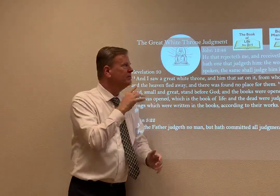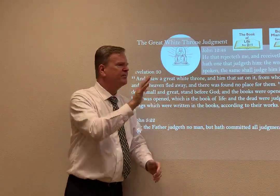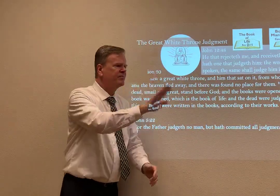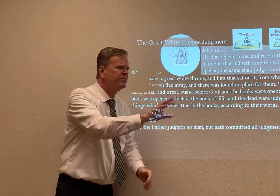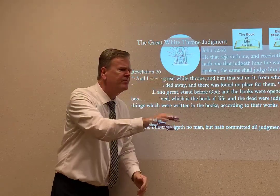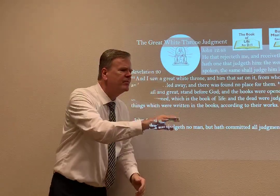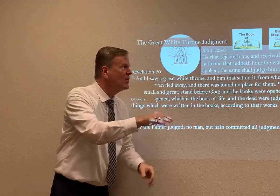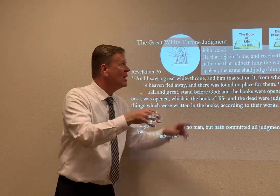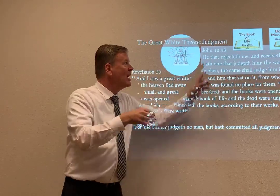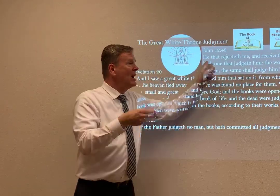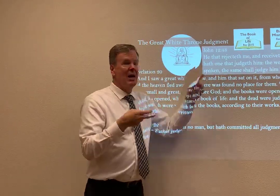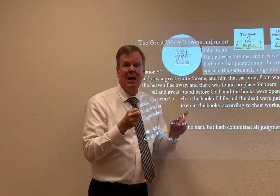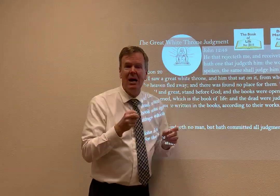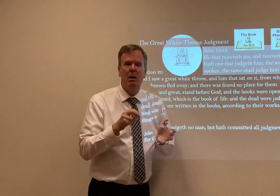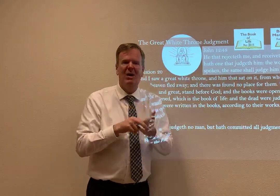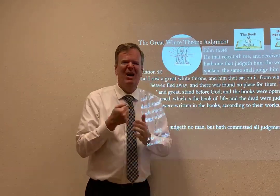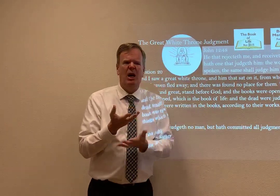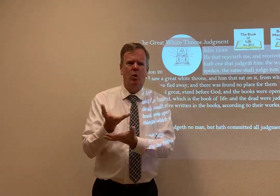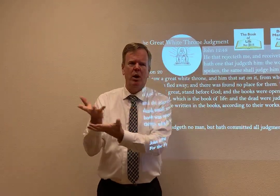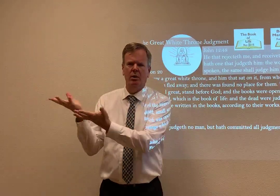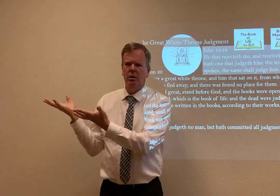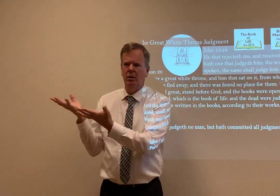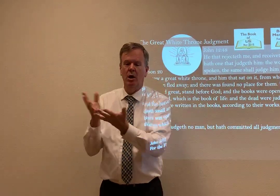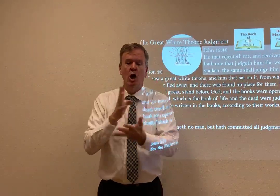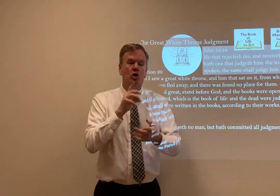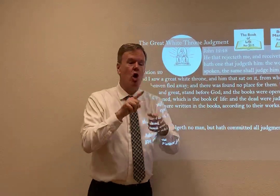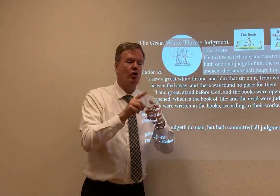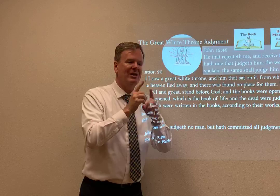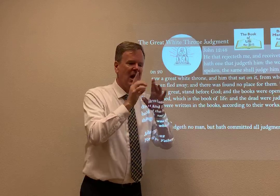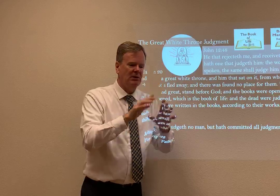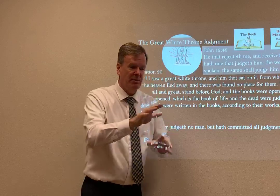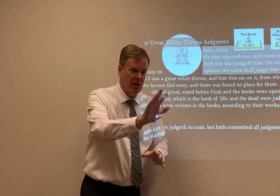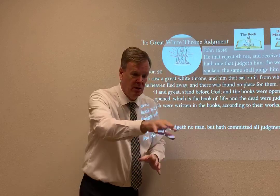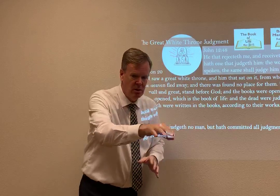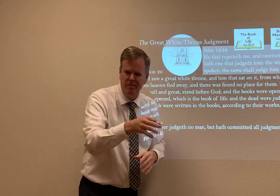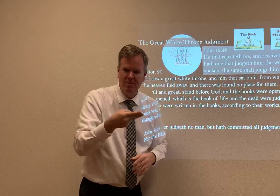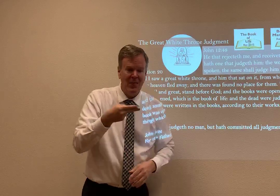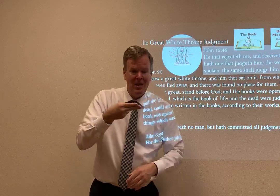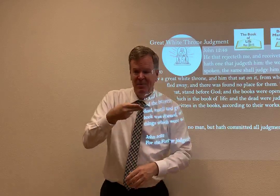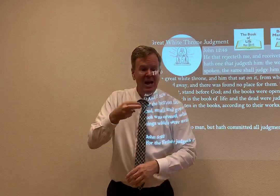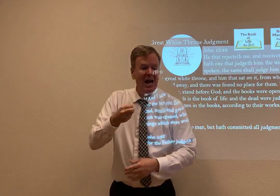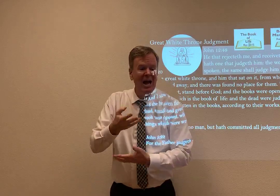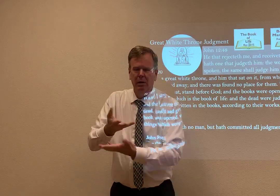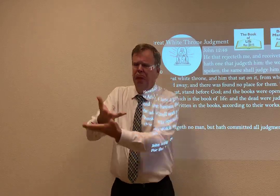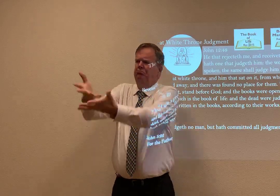incredible. Jesus speaking says, he, meaning anybody, speaking directly to the disciples,